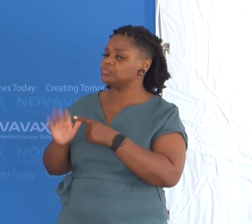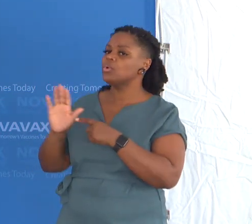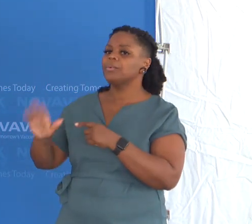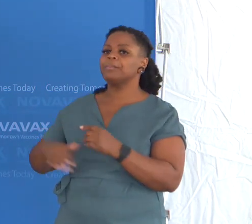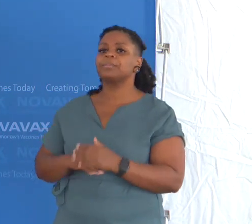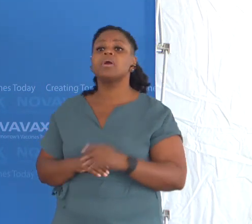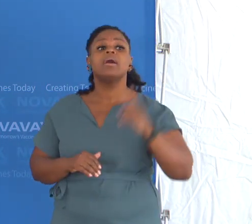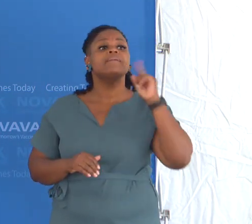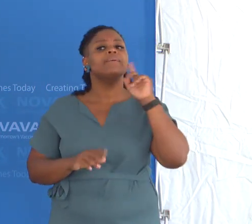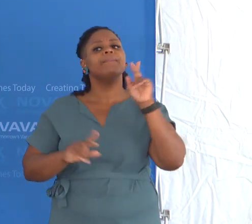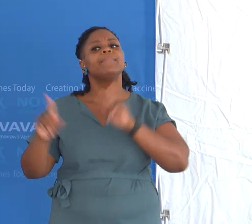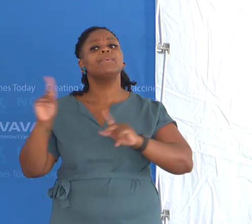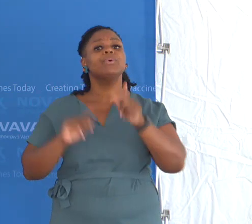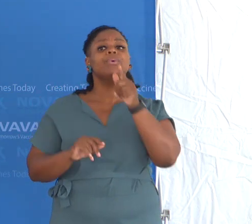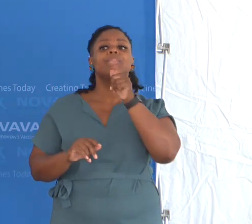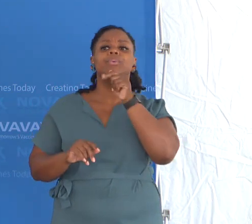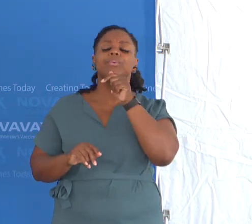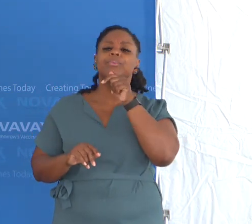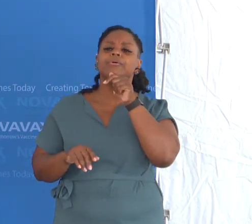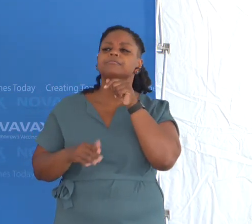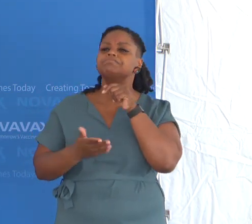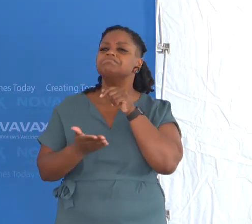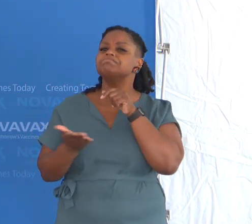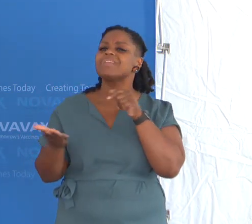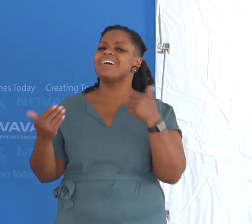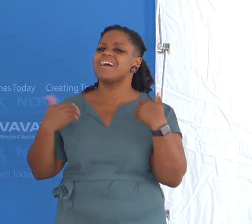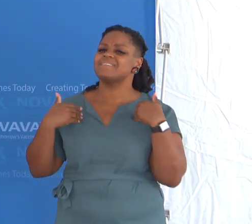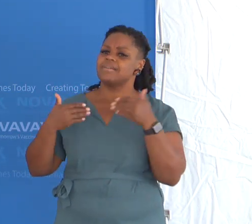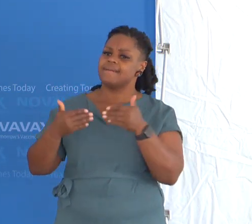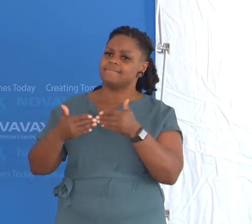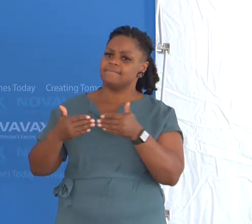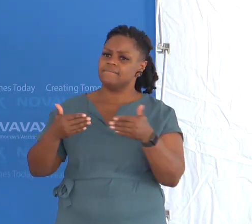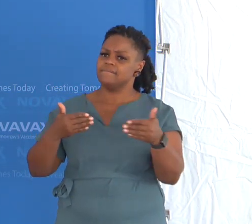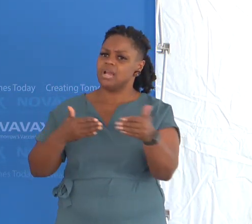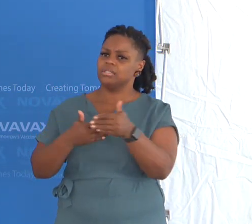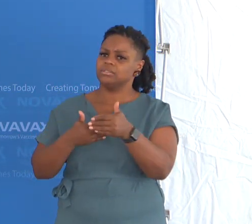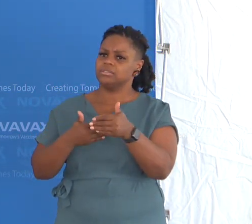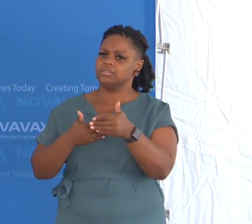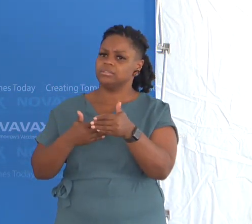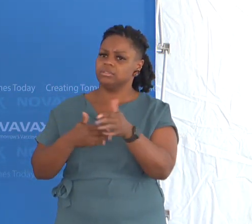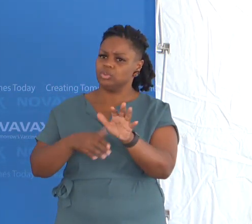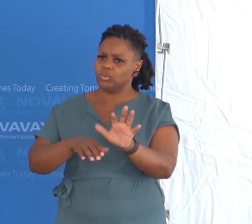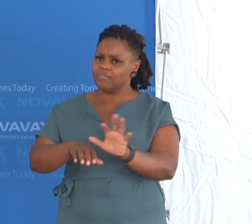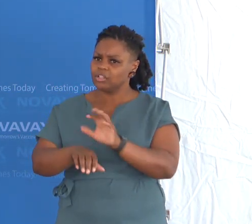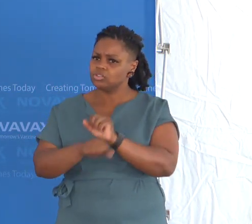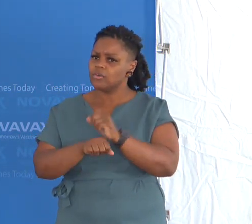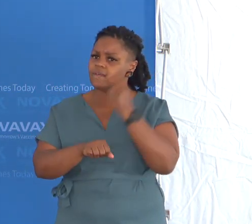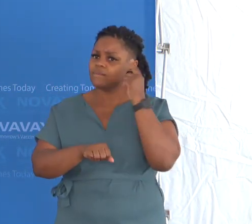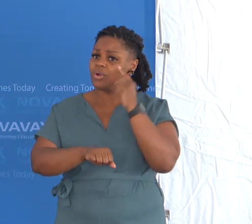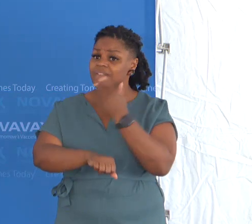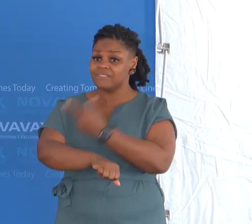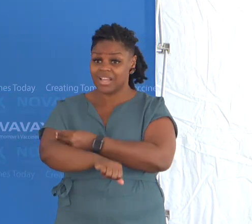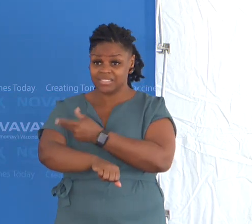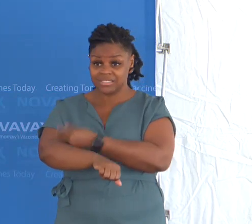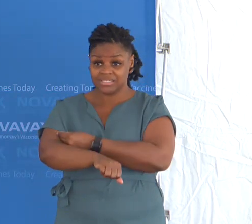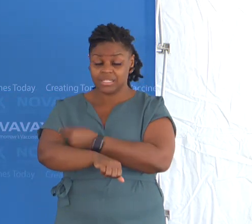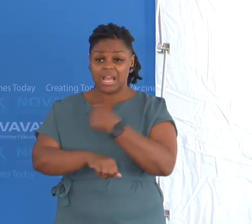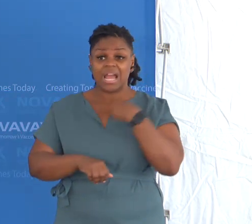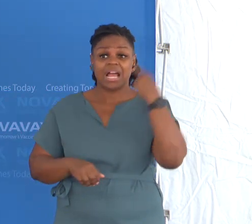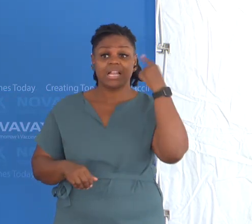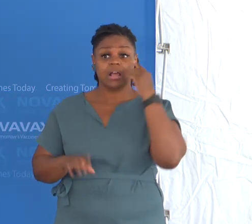the advanced reservation in for your vaccine, I think it's lined up over there.